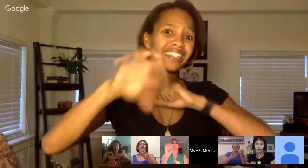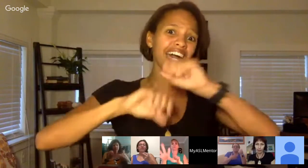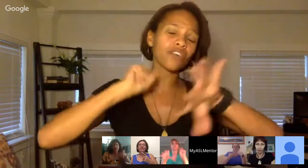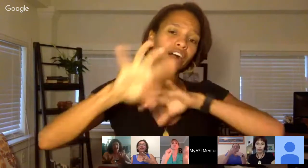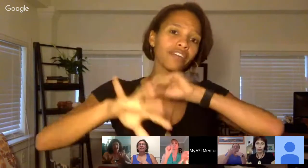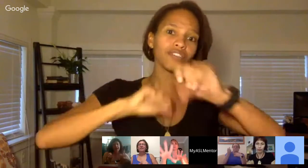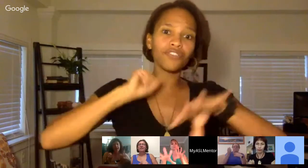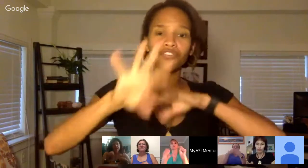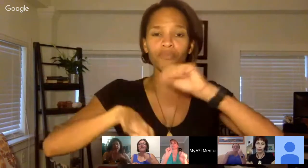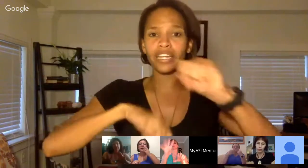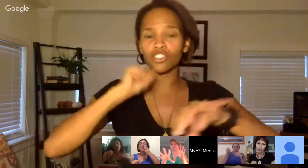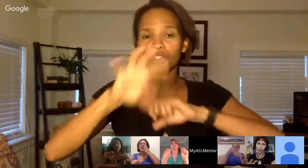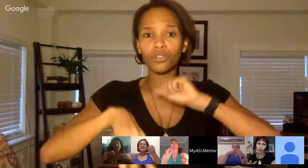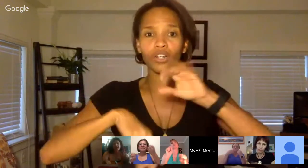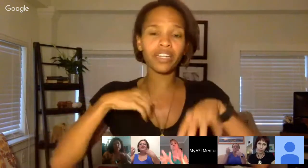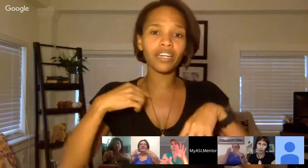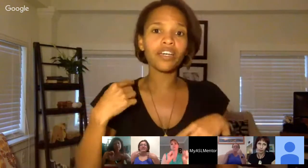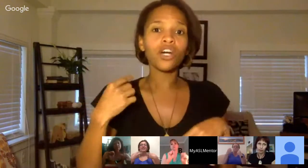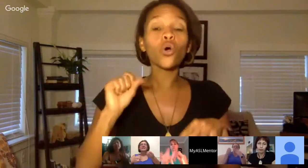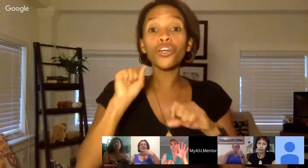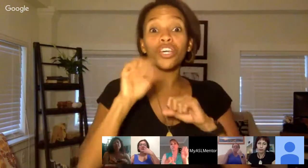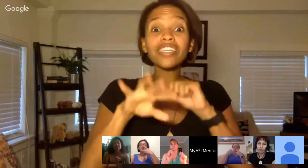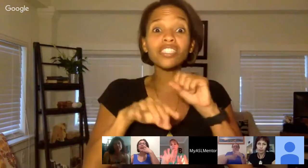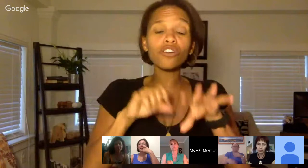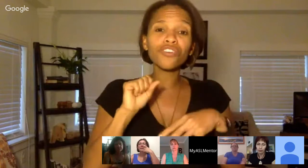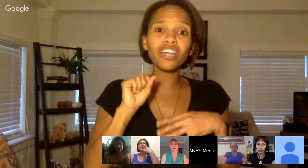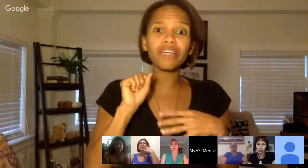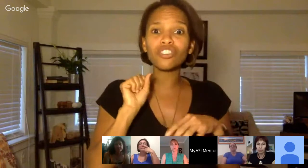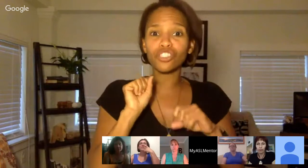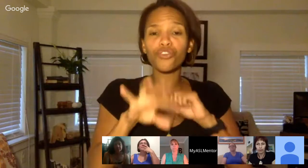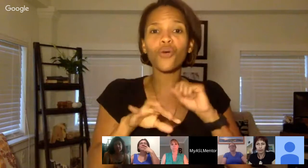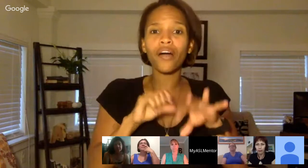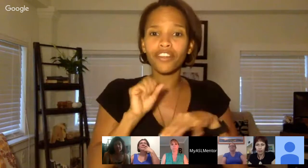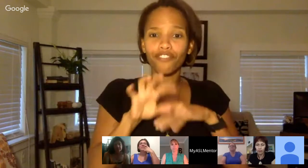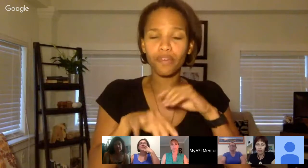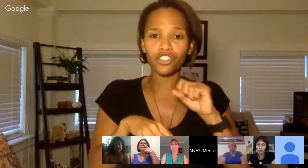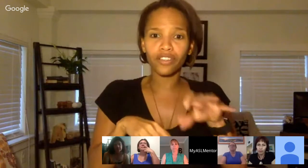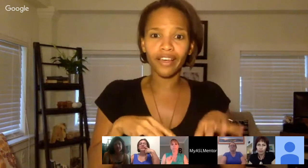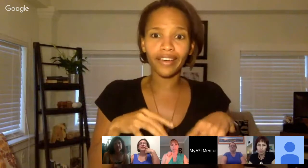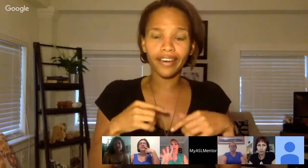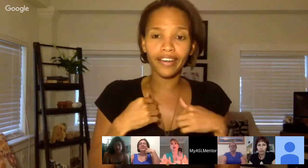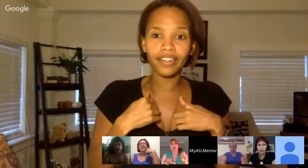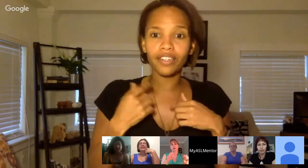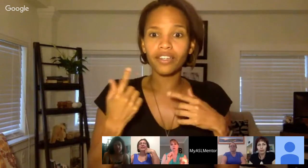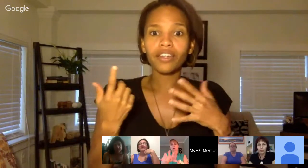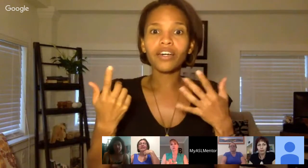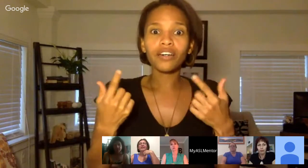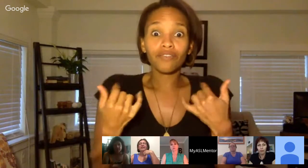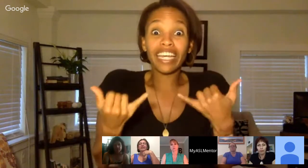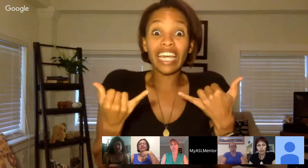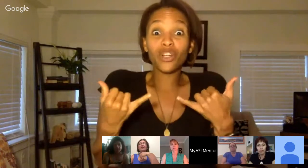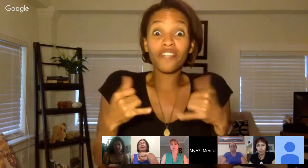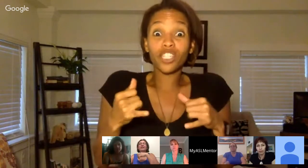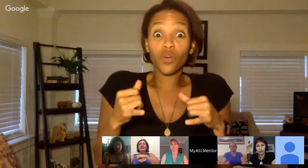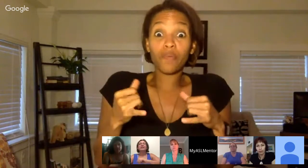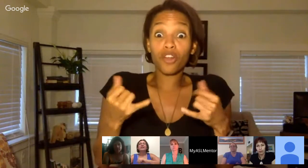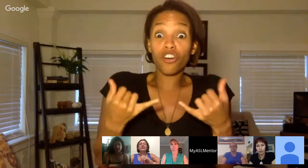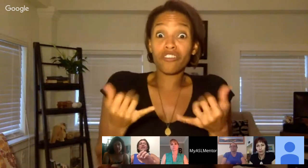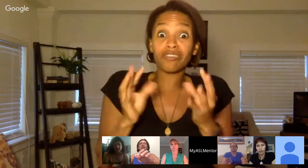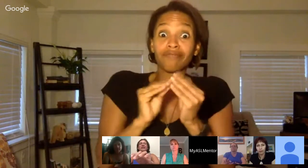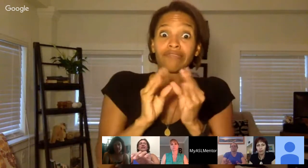gonna send out lots of information, or this also can mean just throw out information, like during